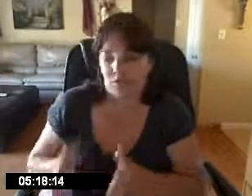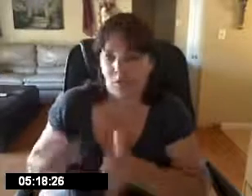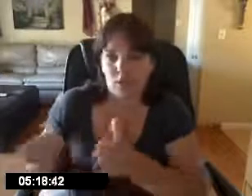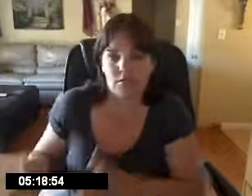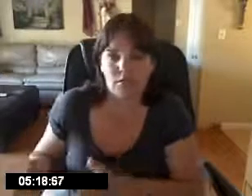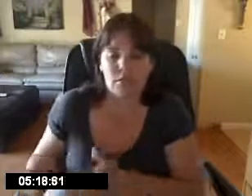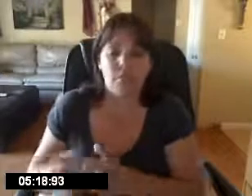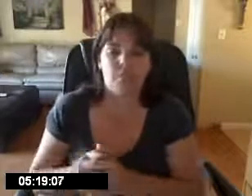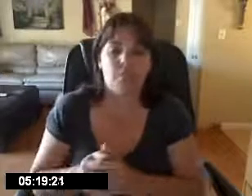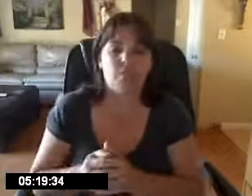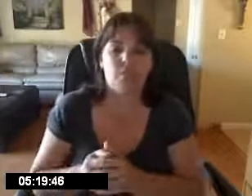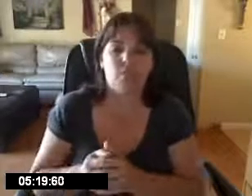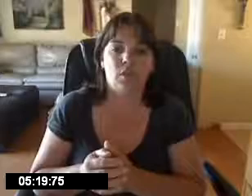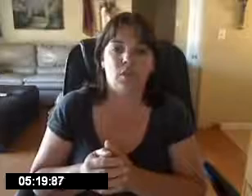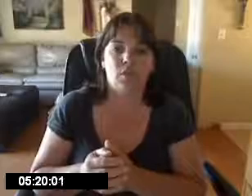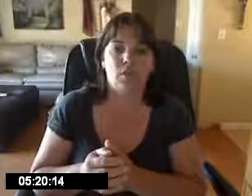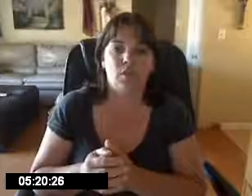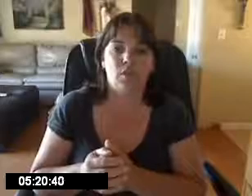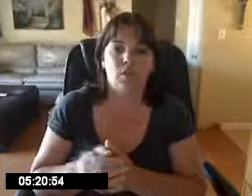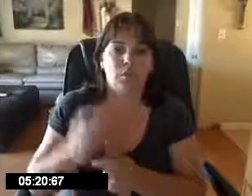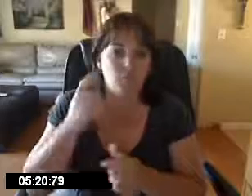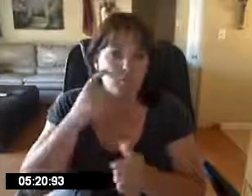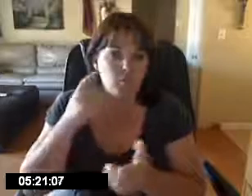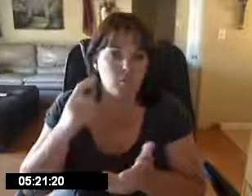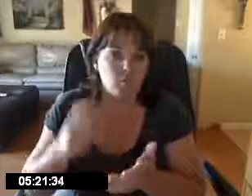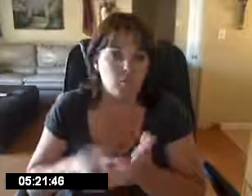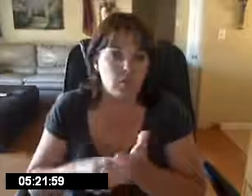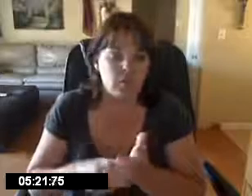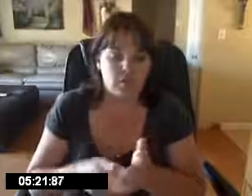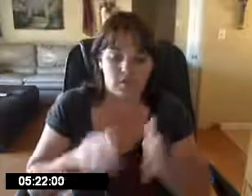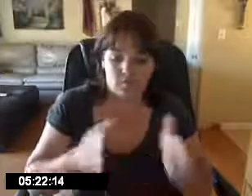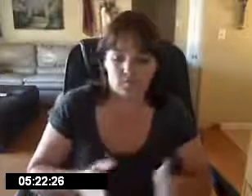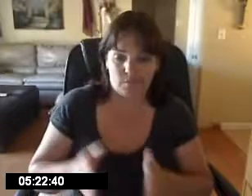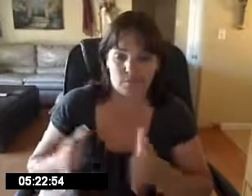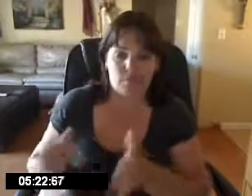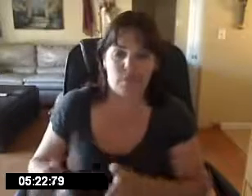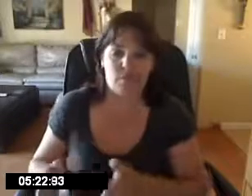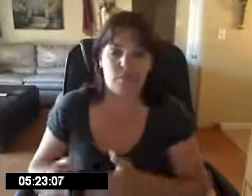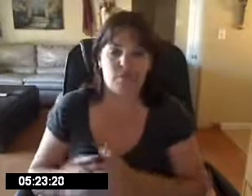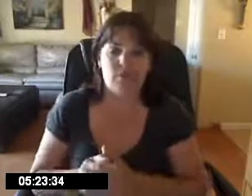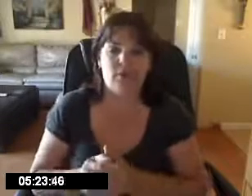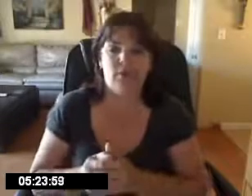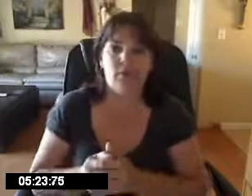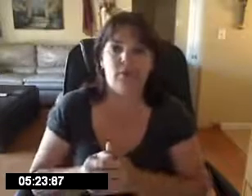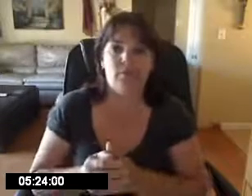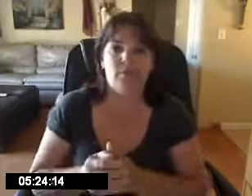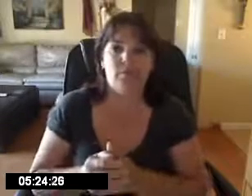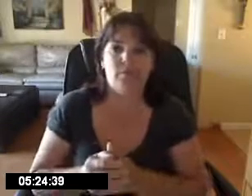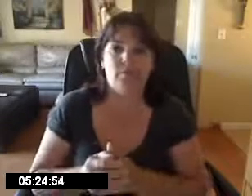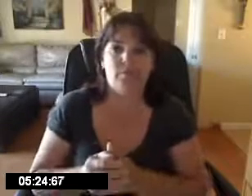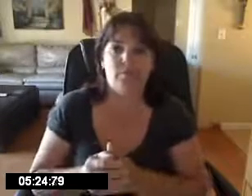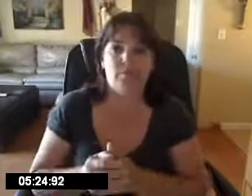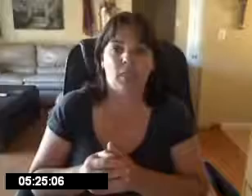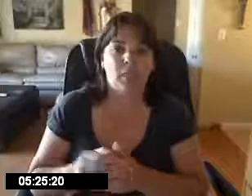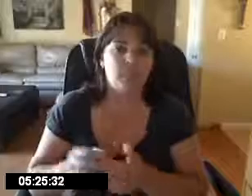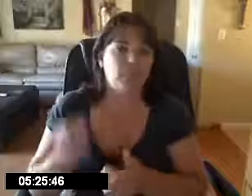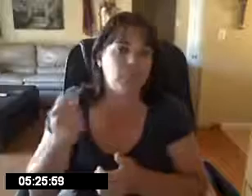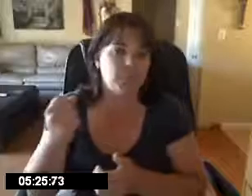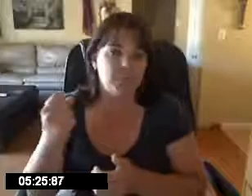recognizing sentence boundaries, inflection and intonation, selecting sign vocabulary